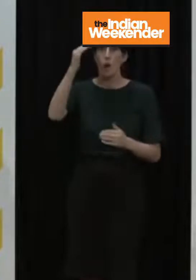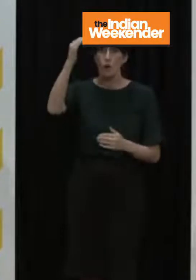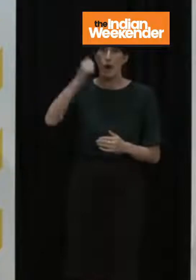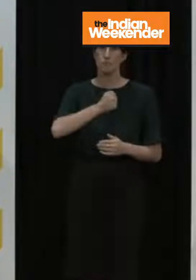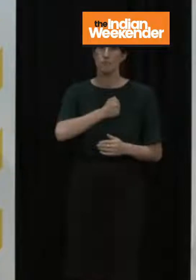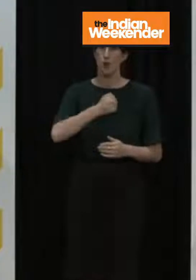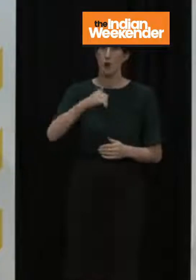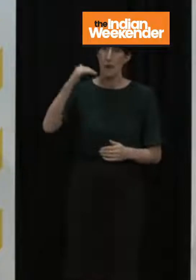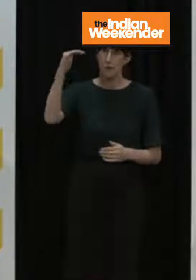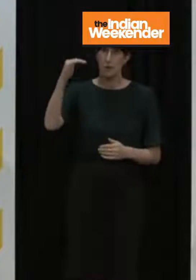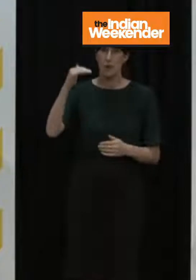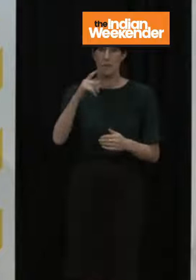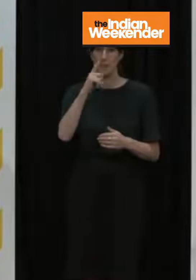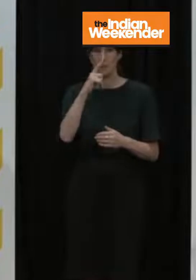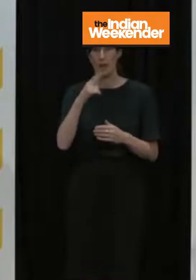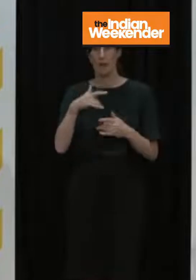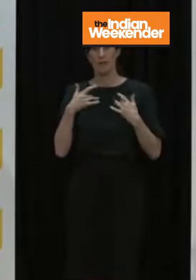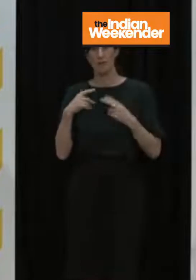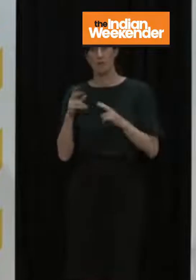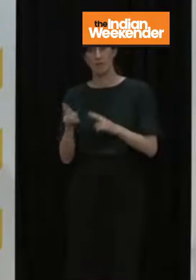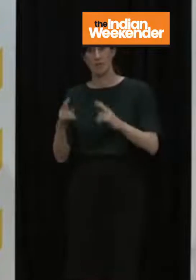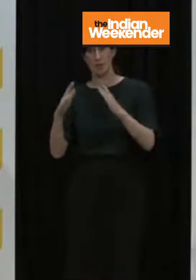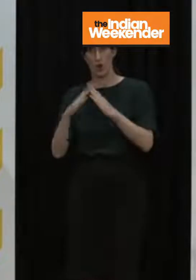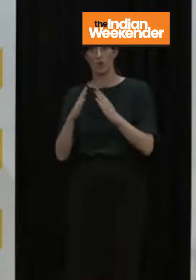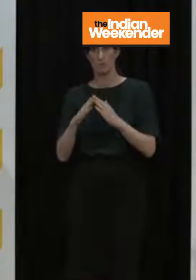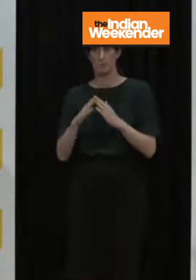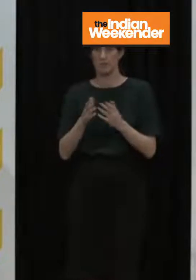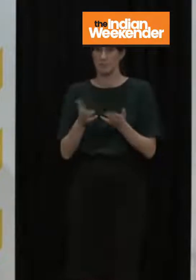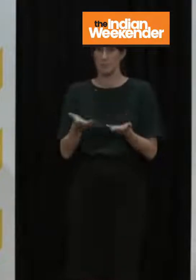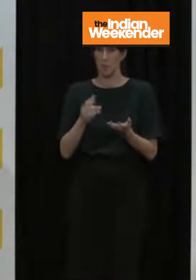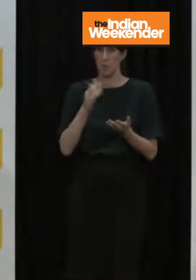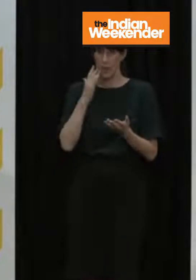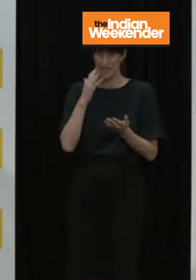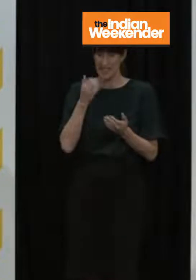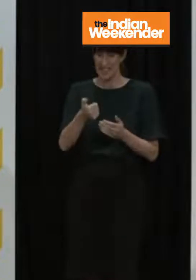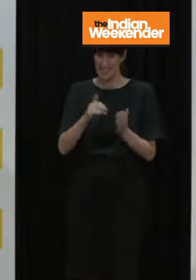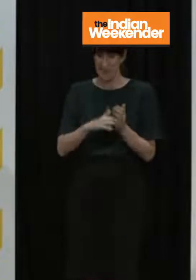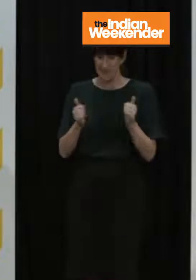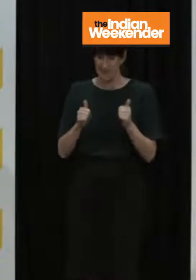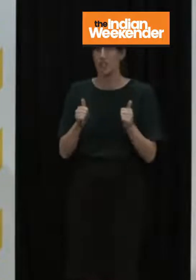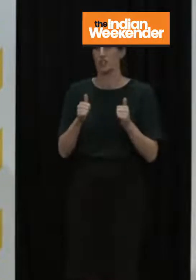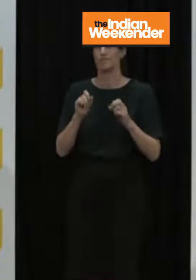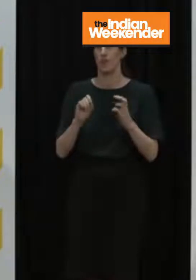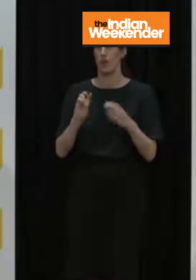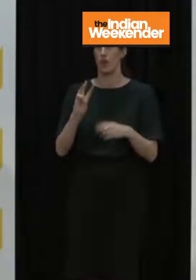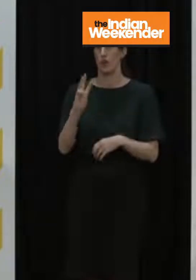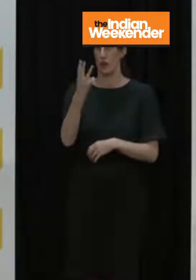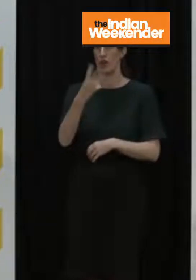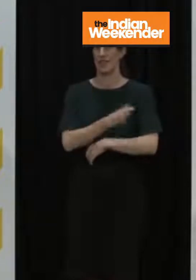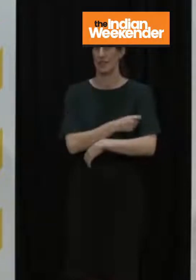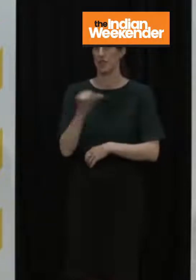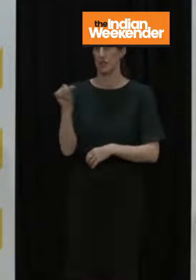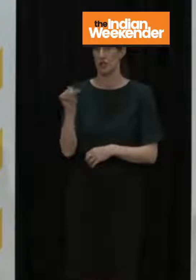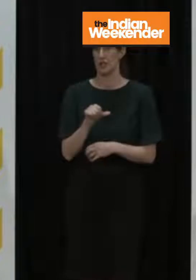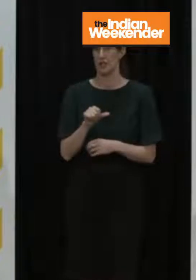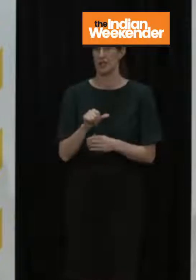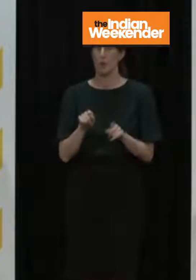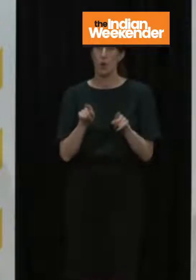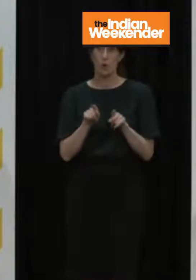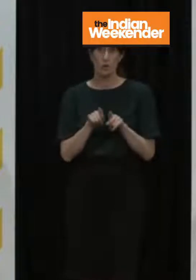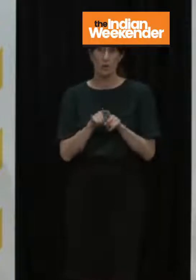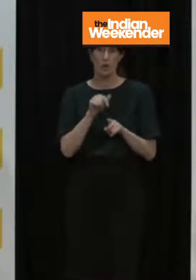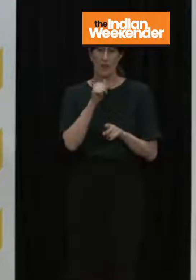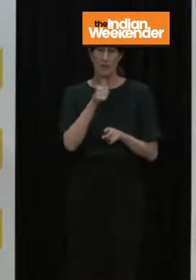in residential care to take up this opportunity as they become eligible. And it's also worth noting that from today, bookings are available for the